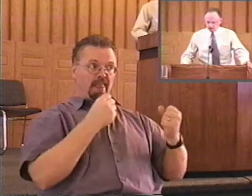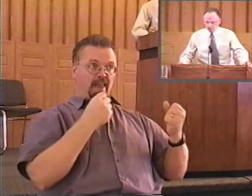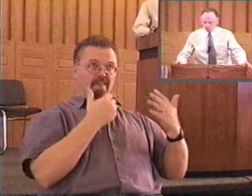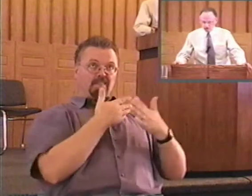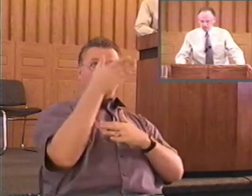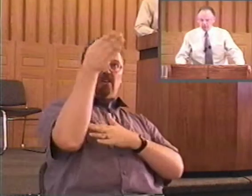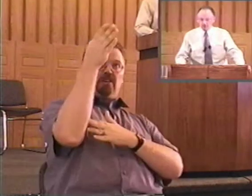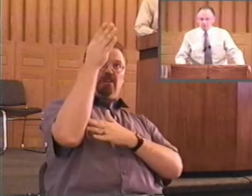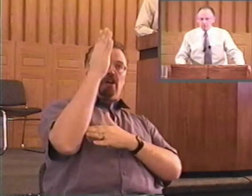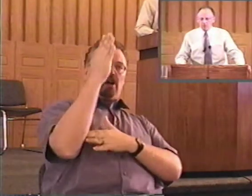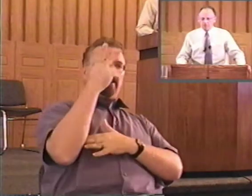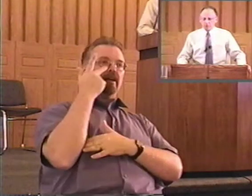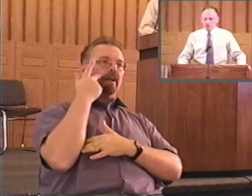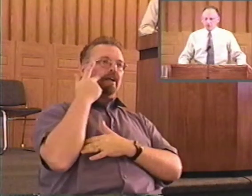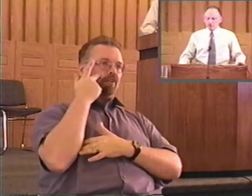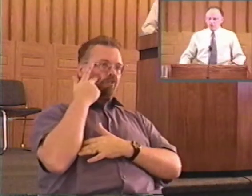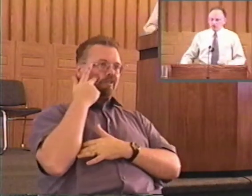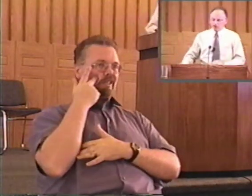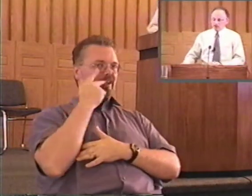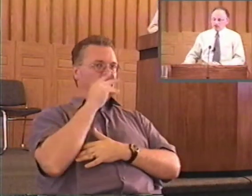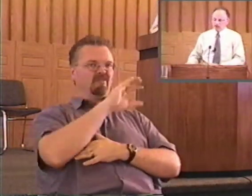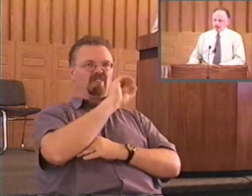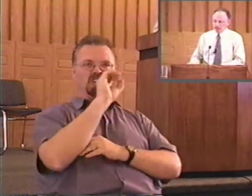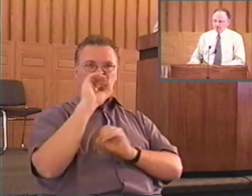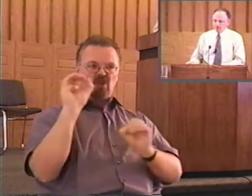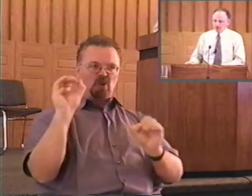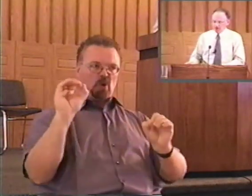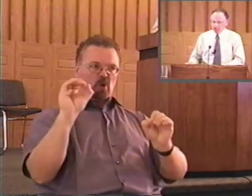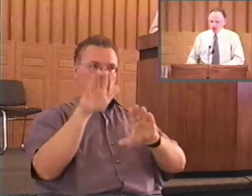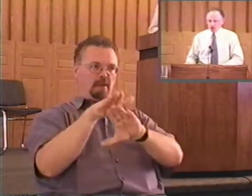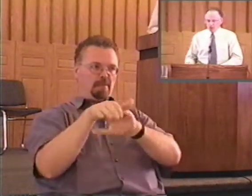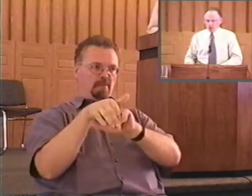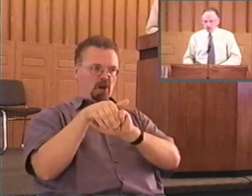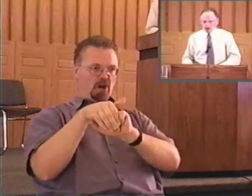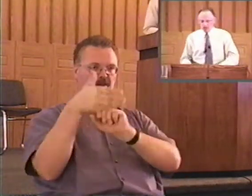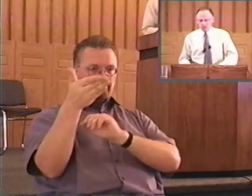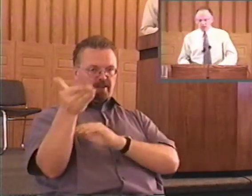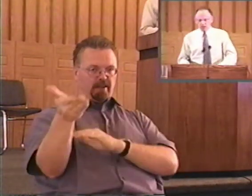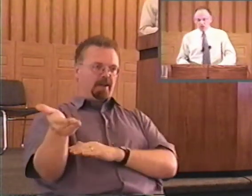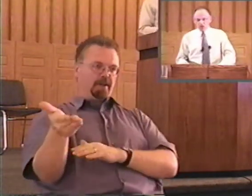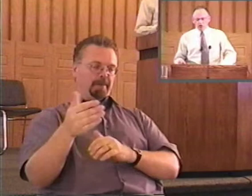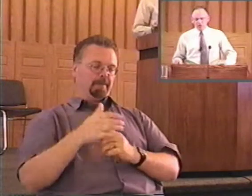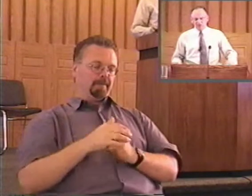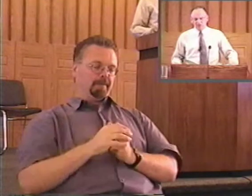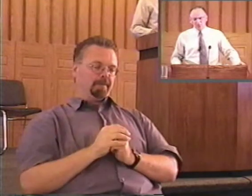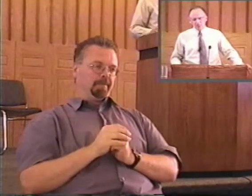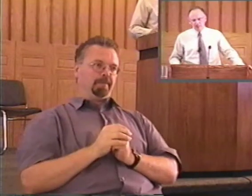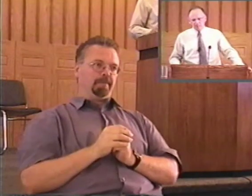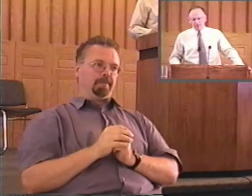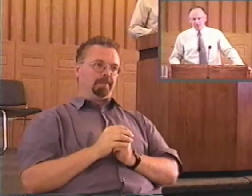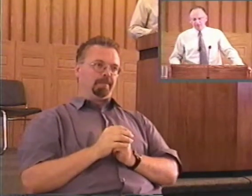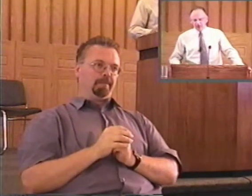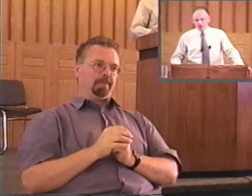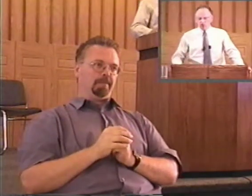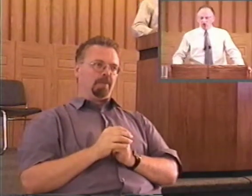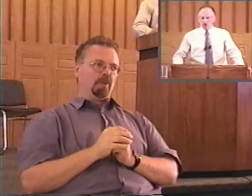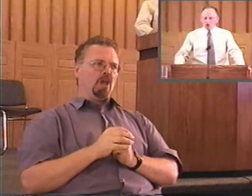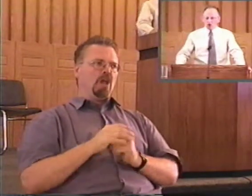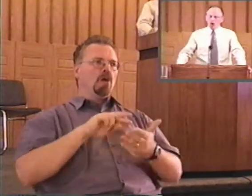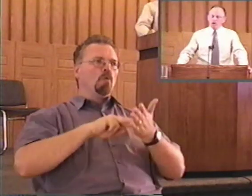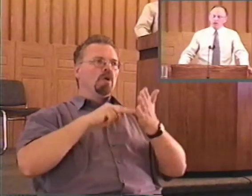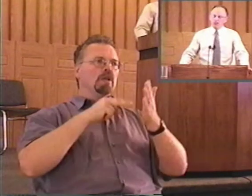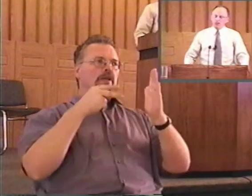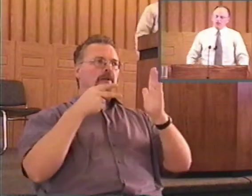where institutionalized hypocrisy doesn't have a chance. What does it mean to